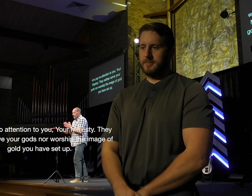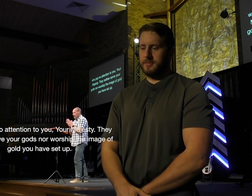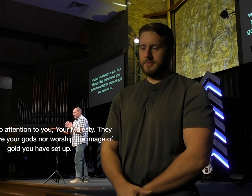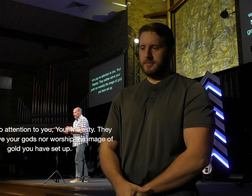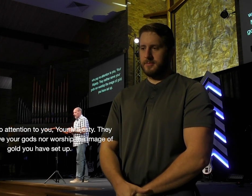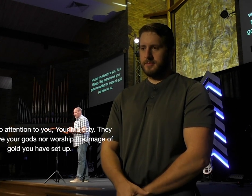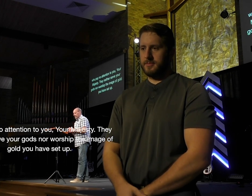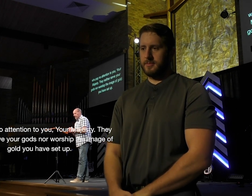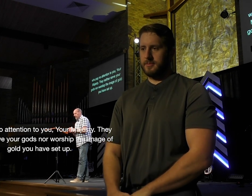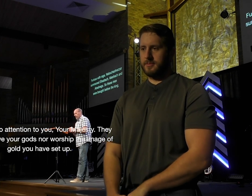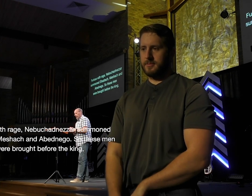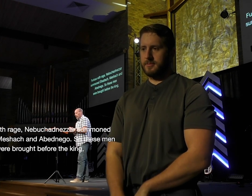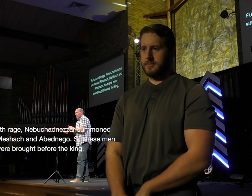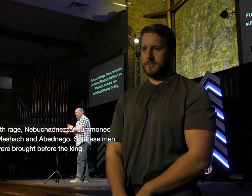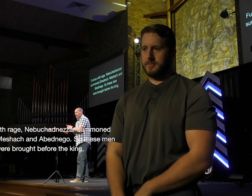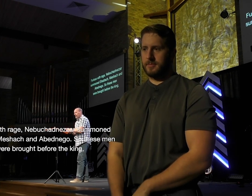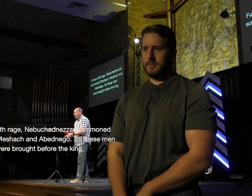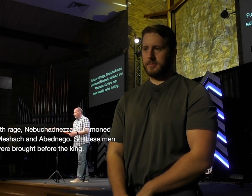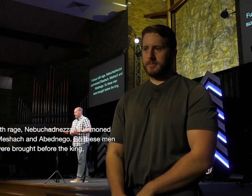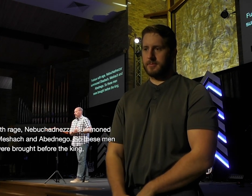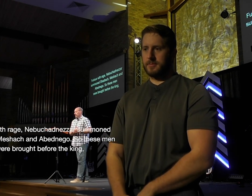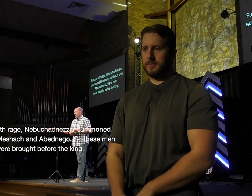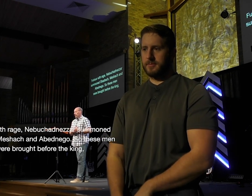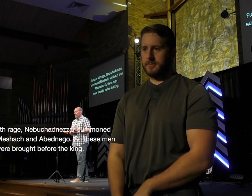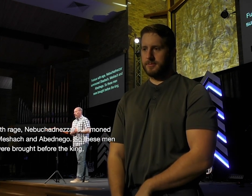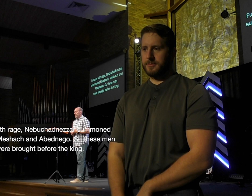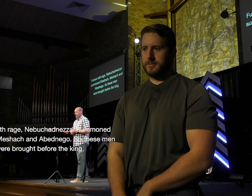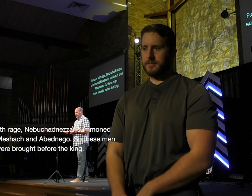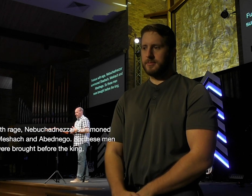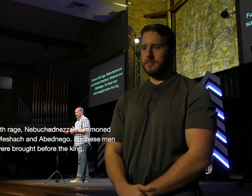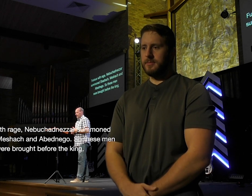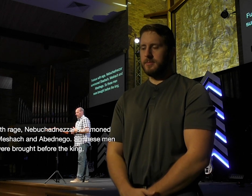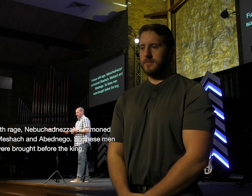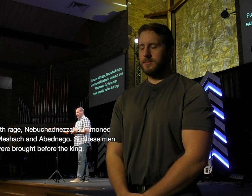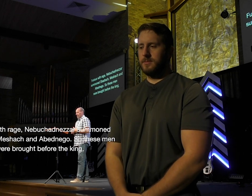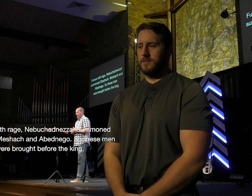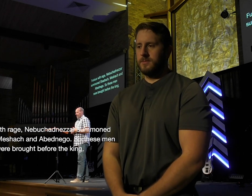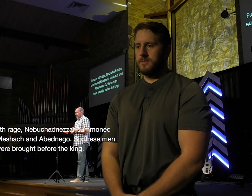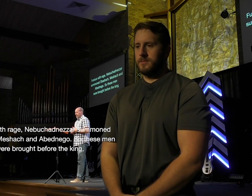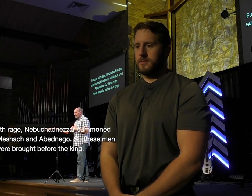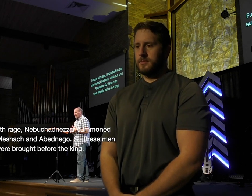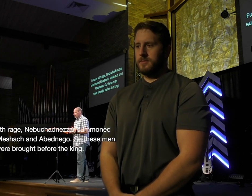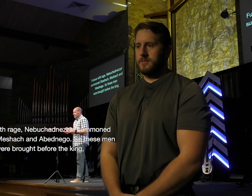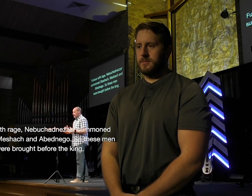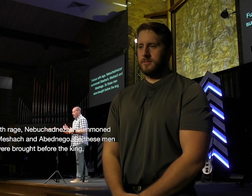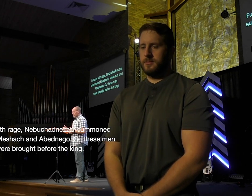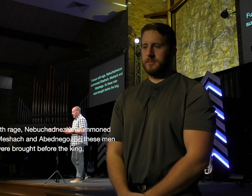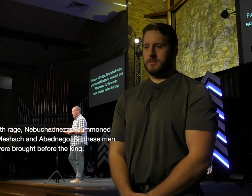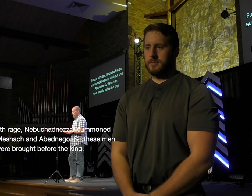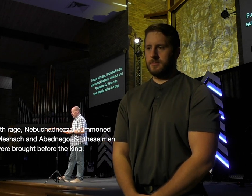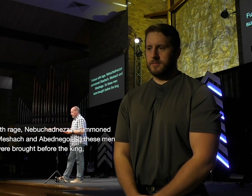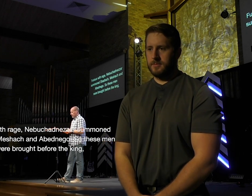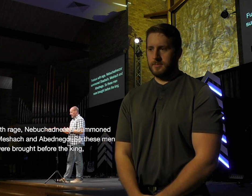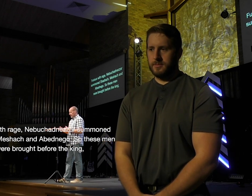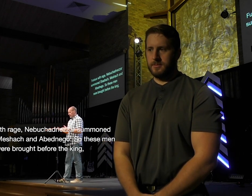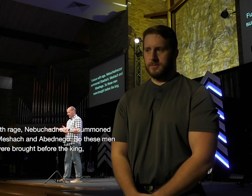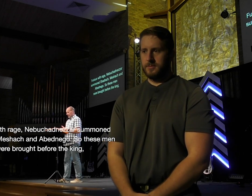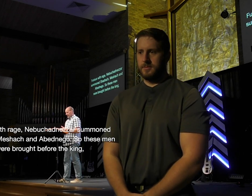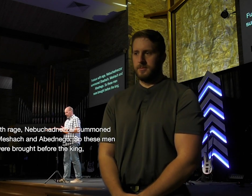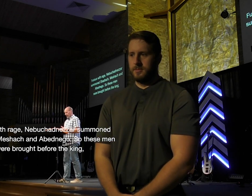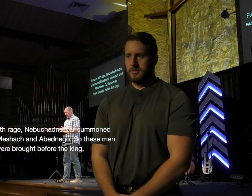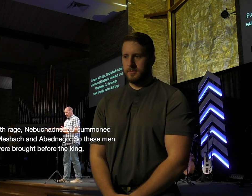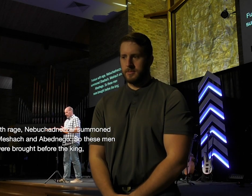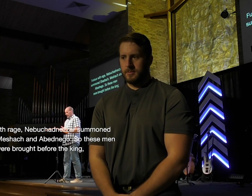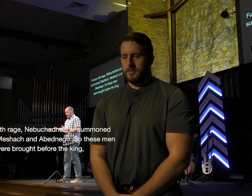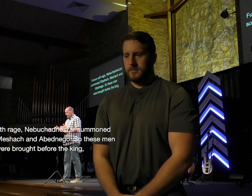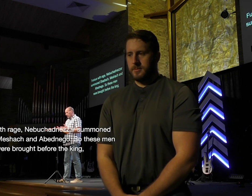gold that you have set up. Furious with rage, Nebuchadnezzar summoned Shadrach, Meshach, and